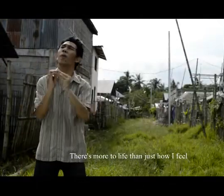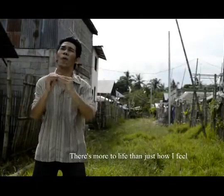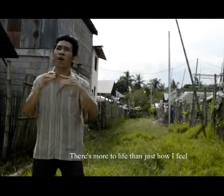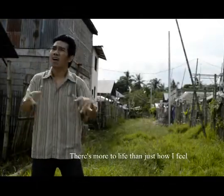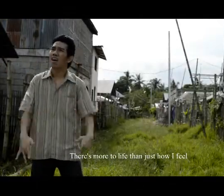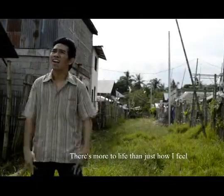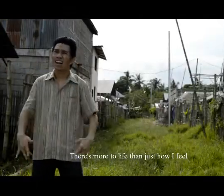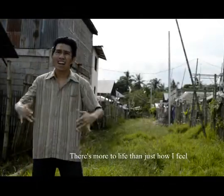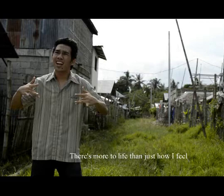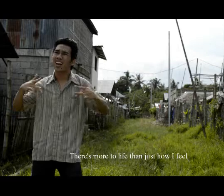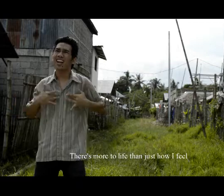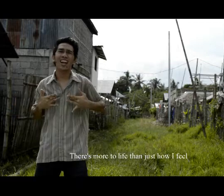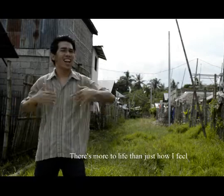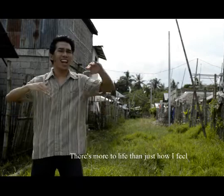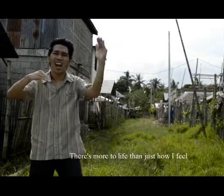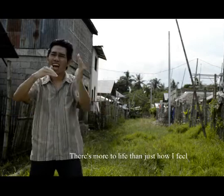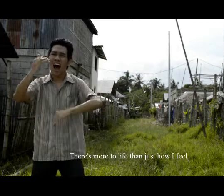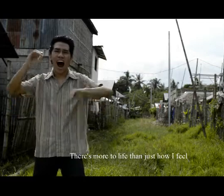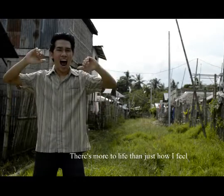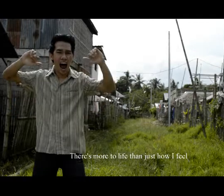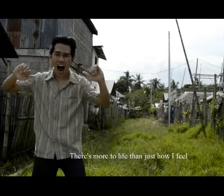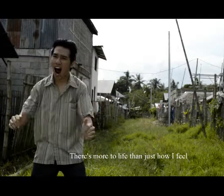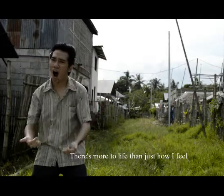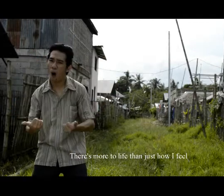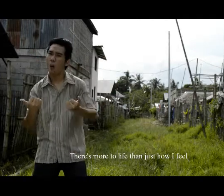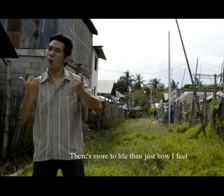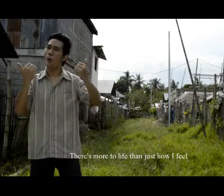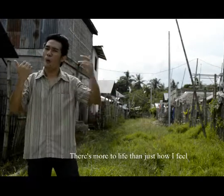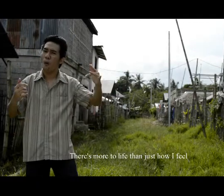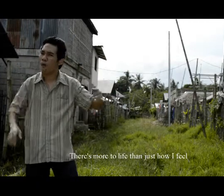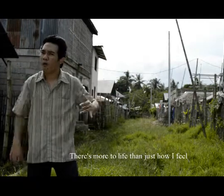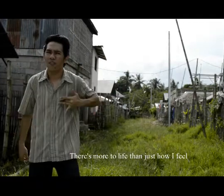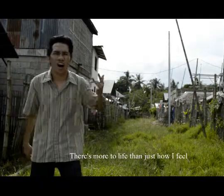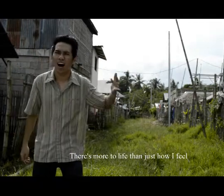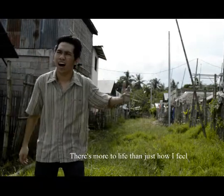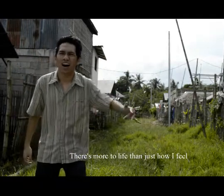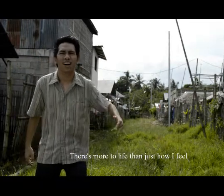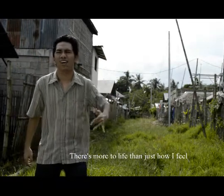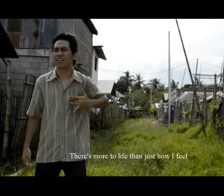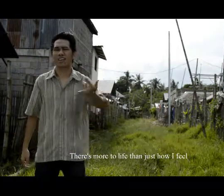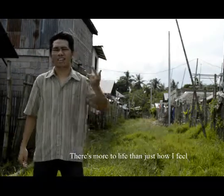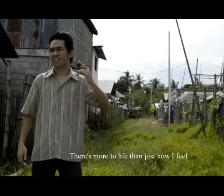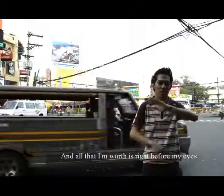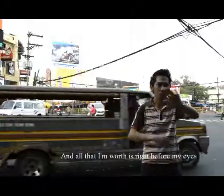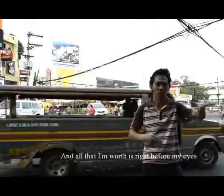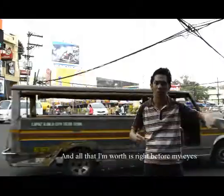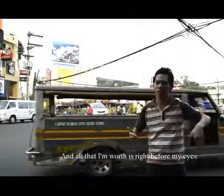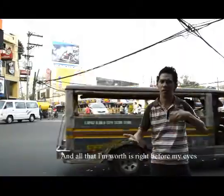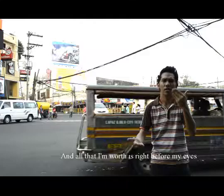to life than just how I feel. And all that